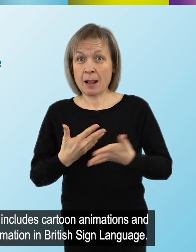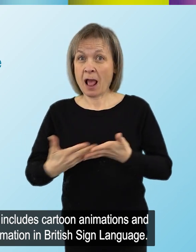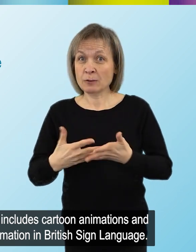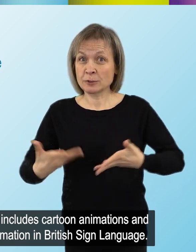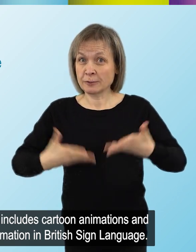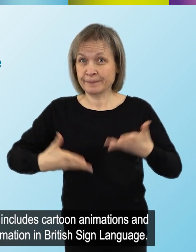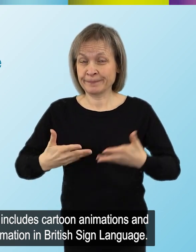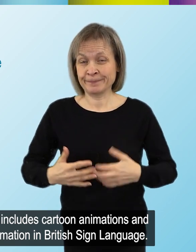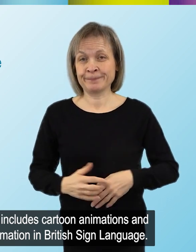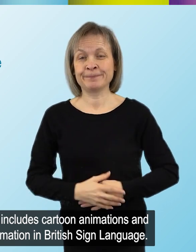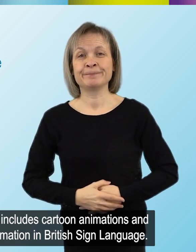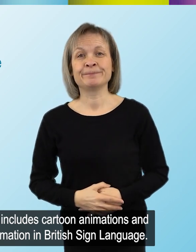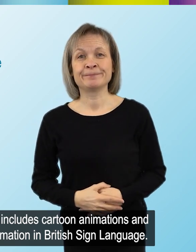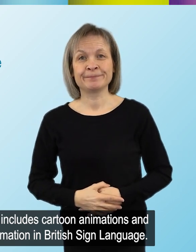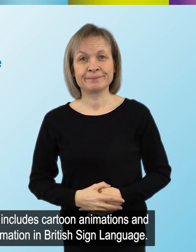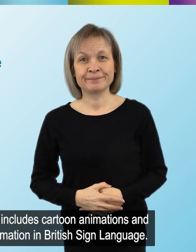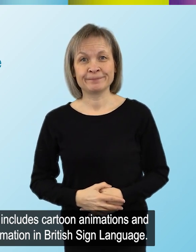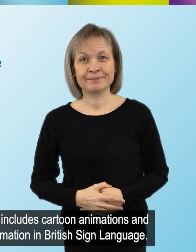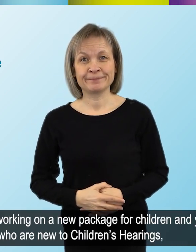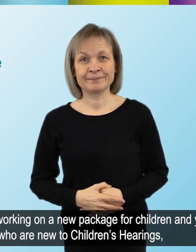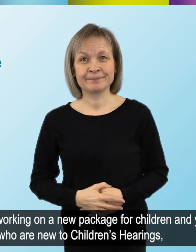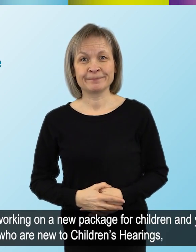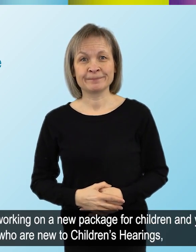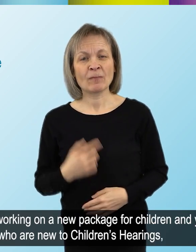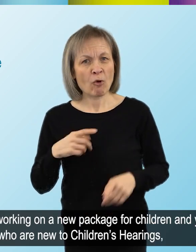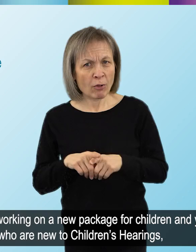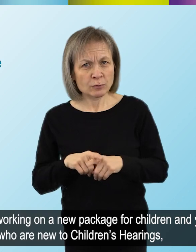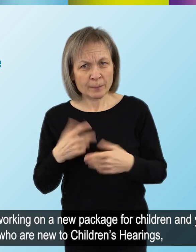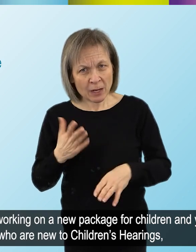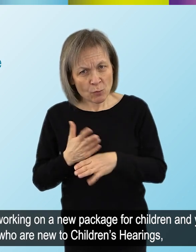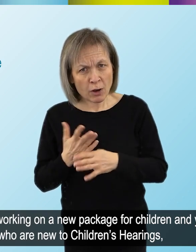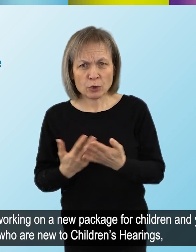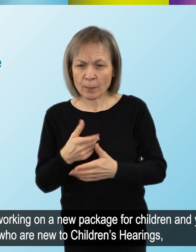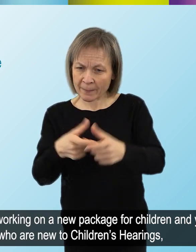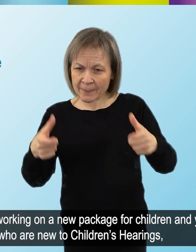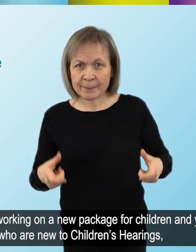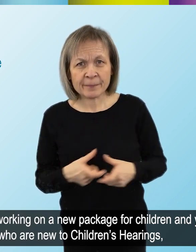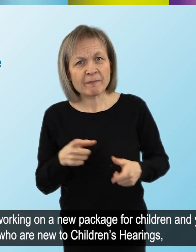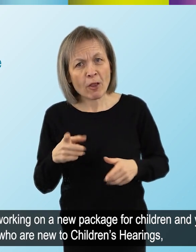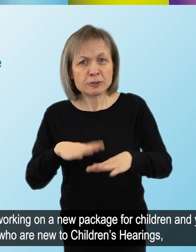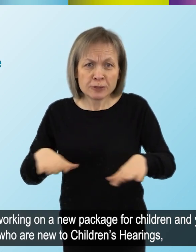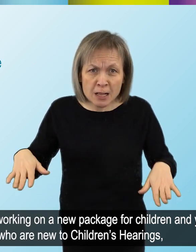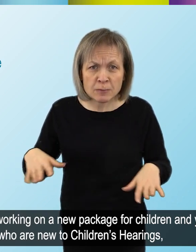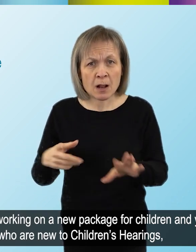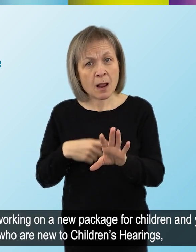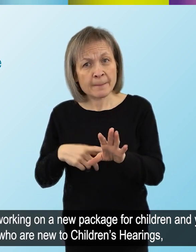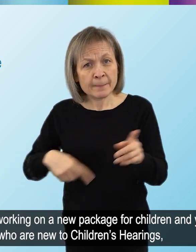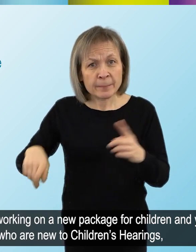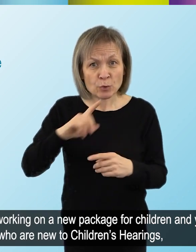British Sign Language. We have also been working on a new package for children